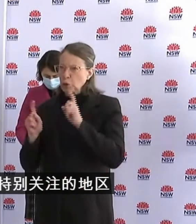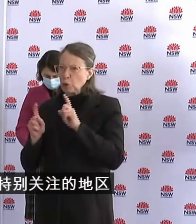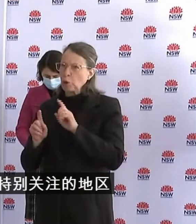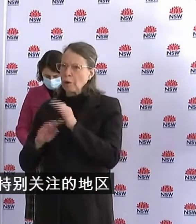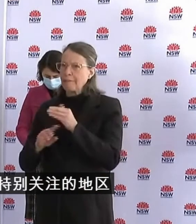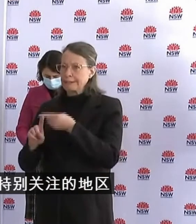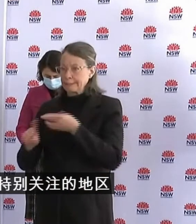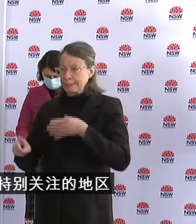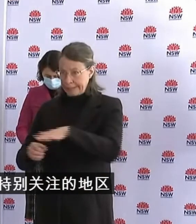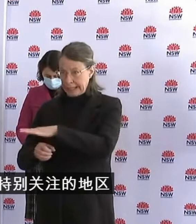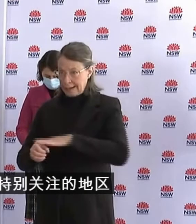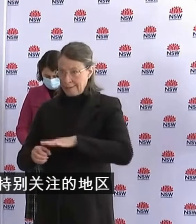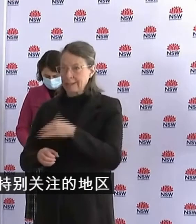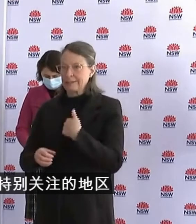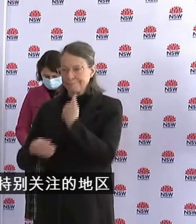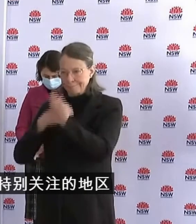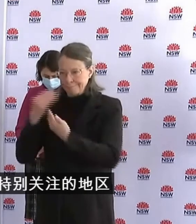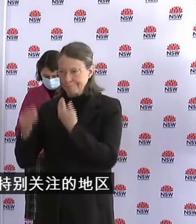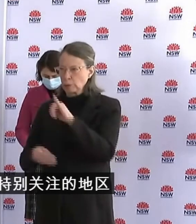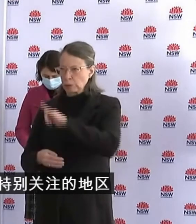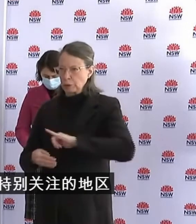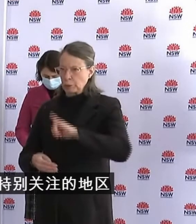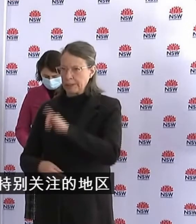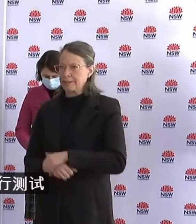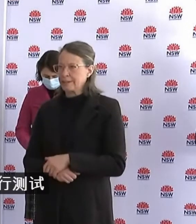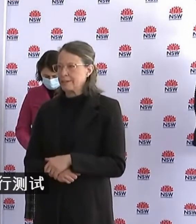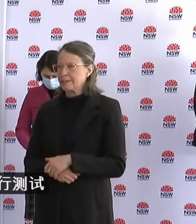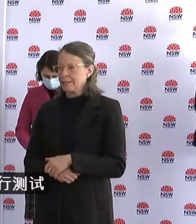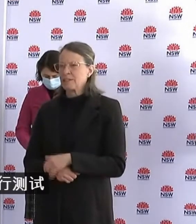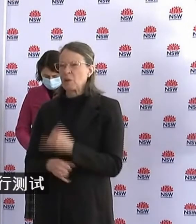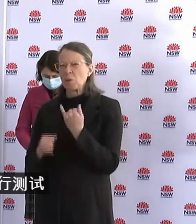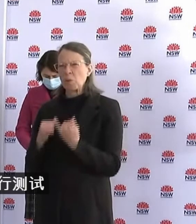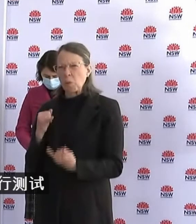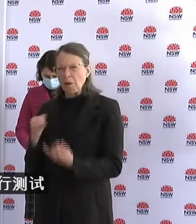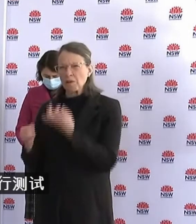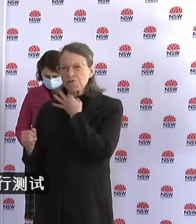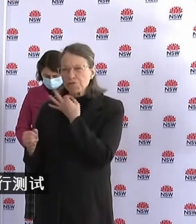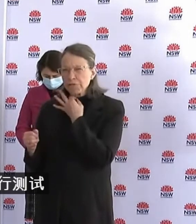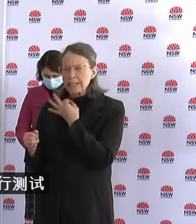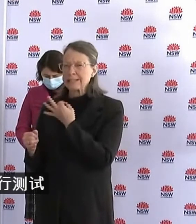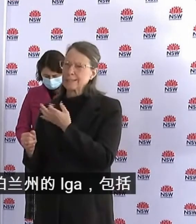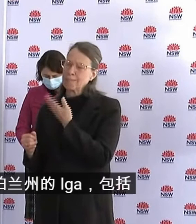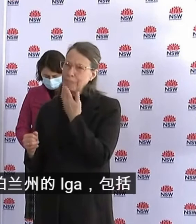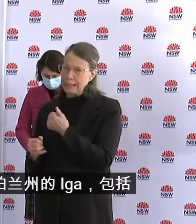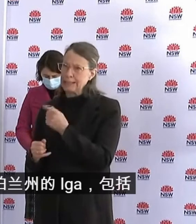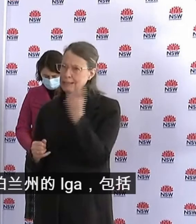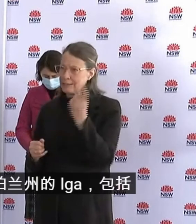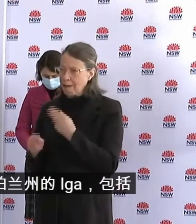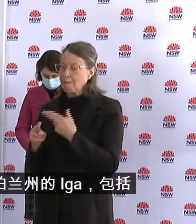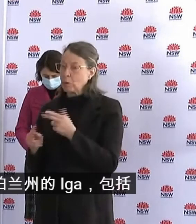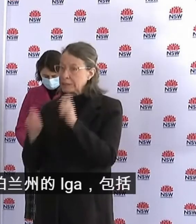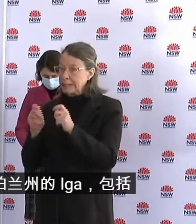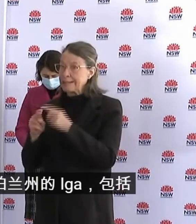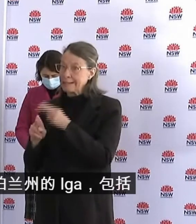country. So I'm going to give you the areas where we're particularly concerned that people come forward for testing if they have even